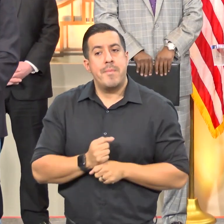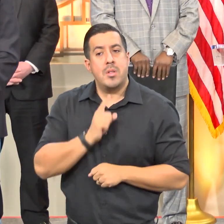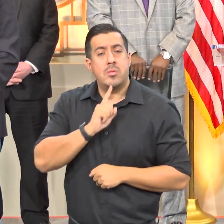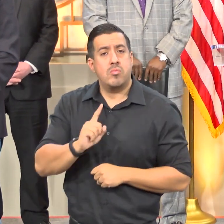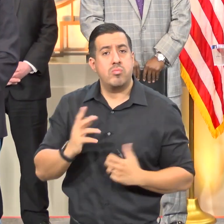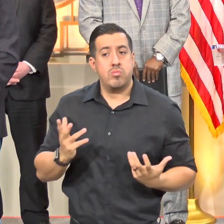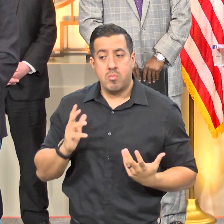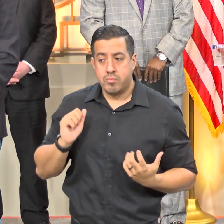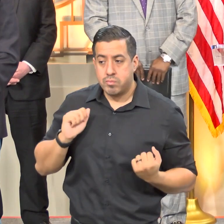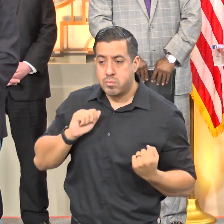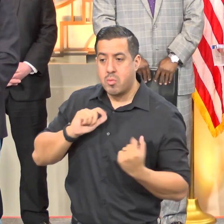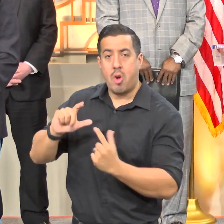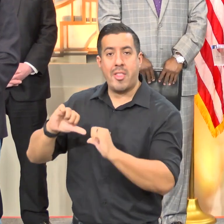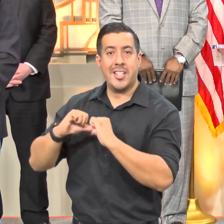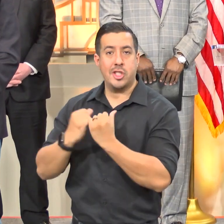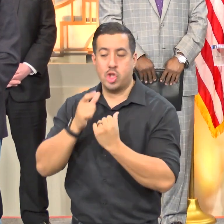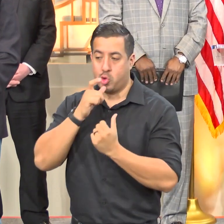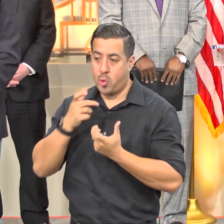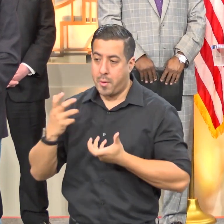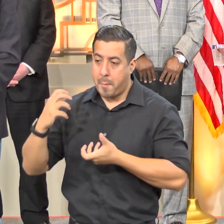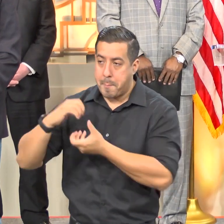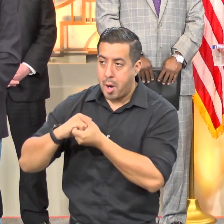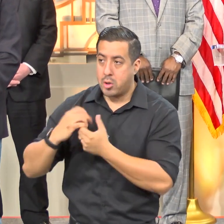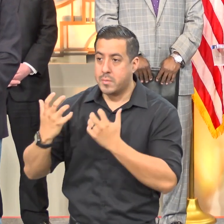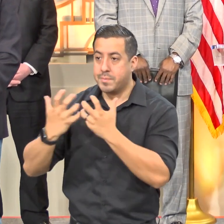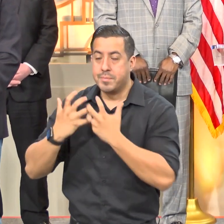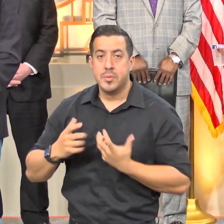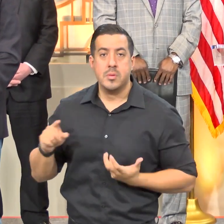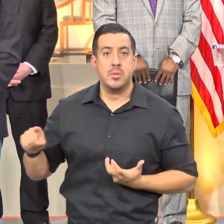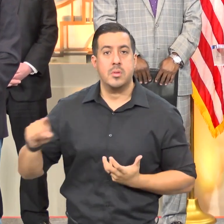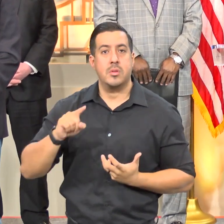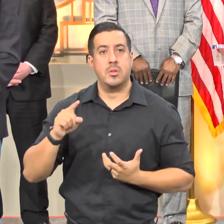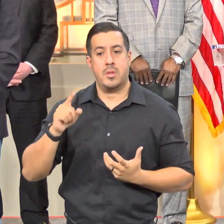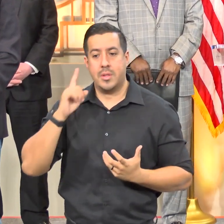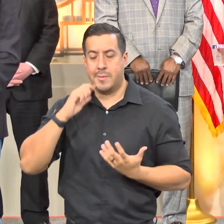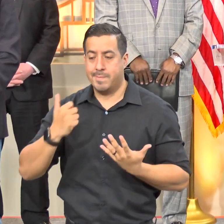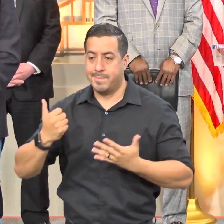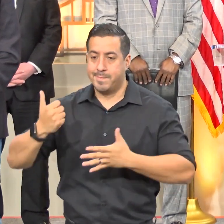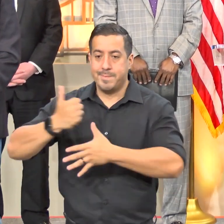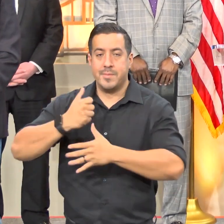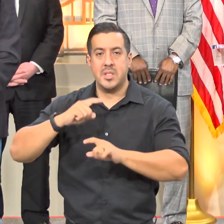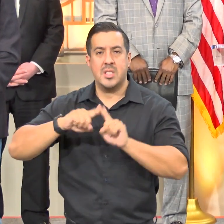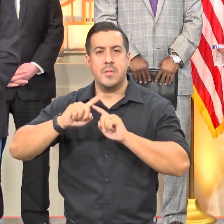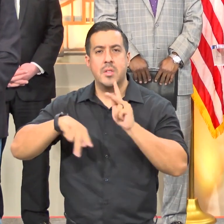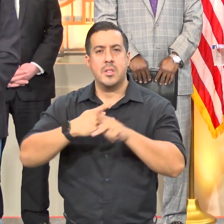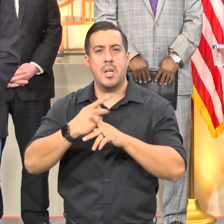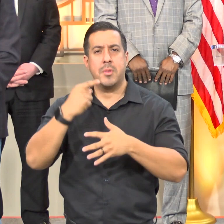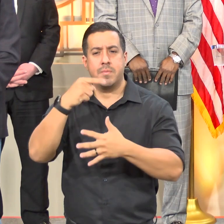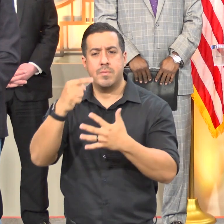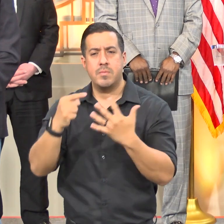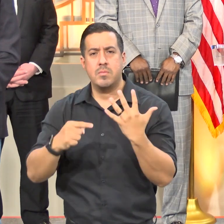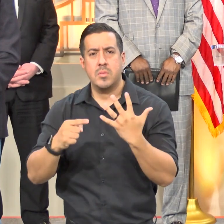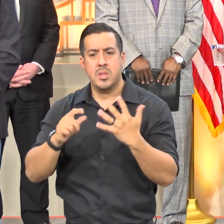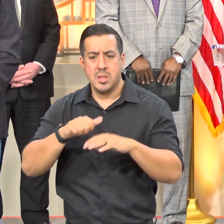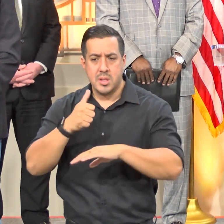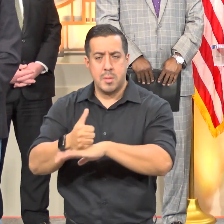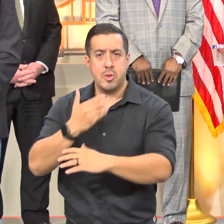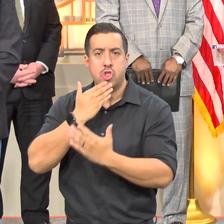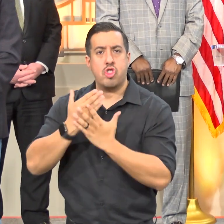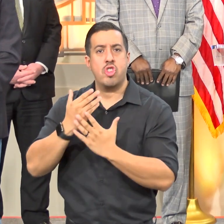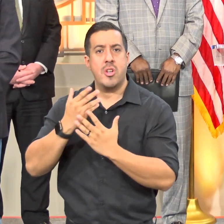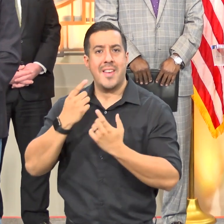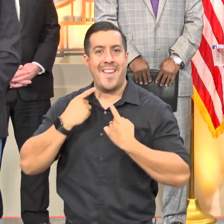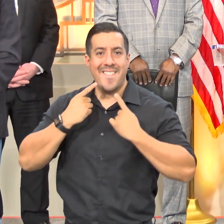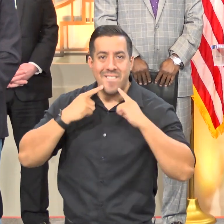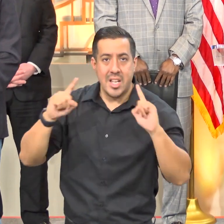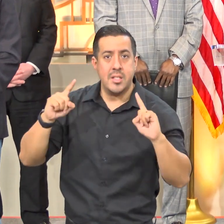all agencies are partnering at every major touch point to produce great events, and that people